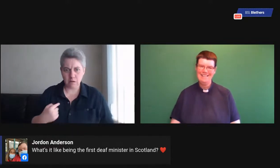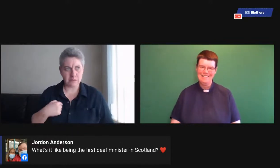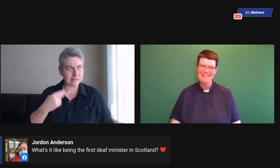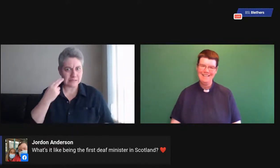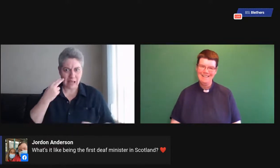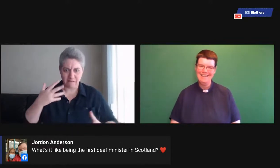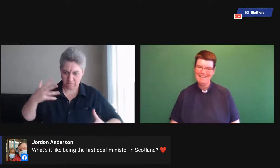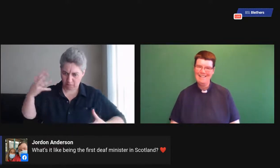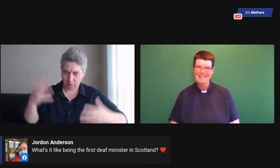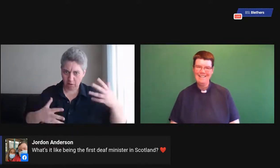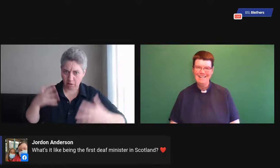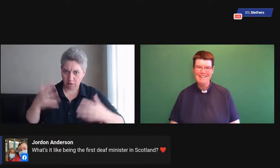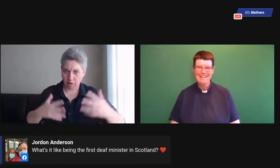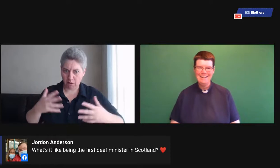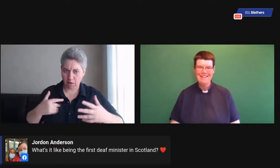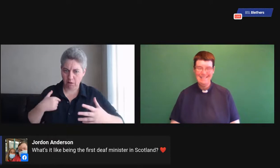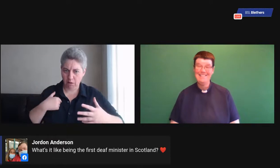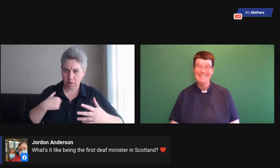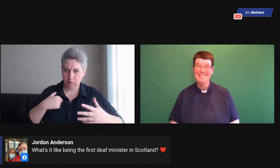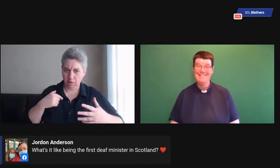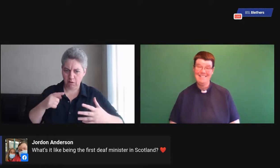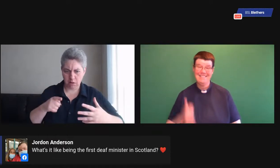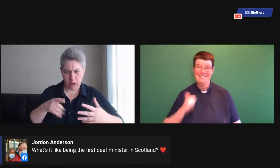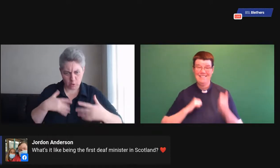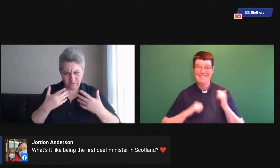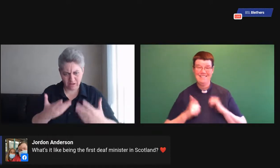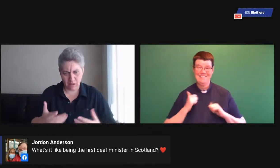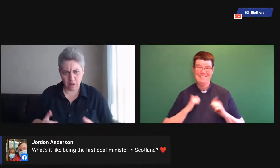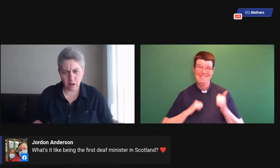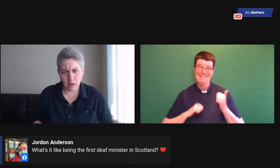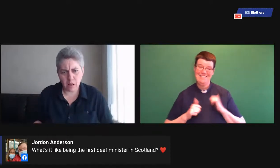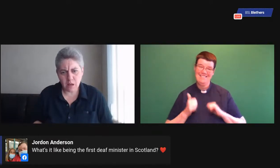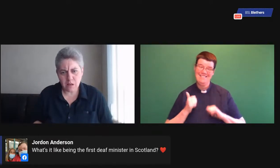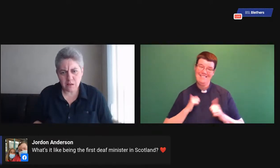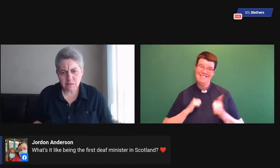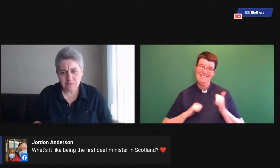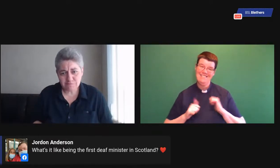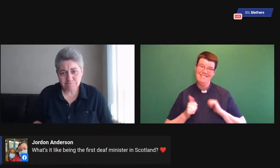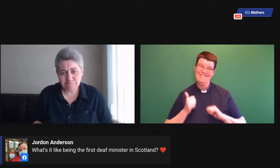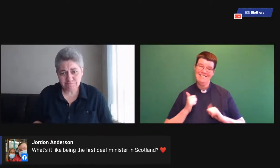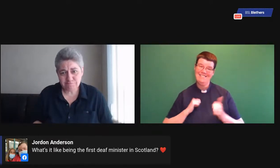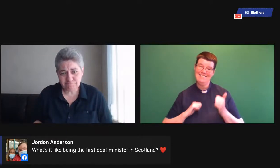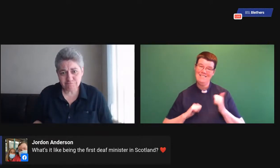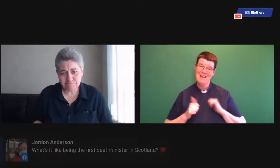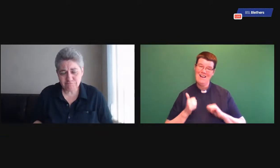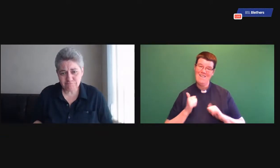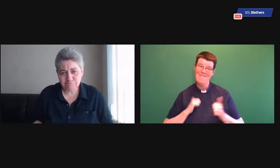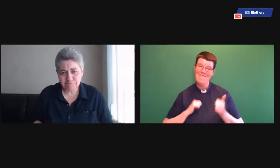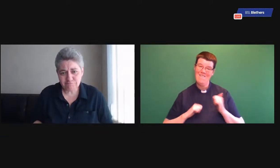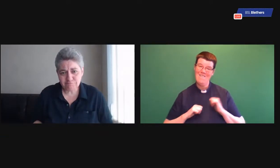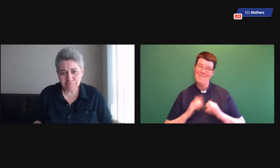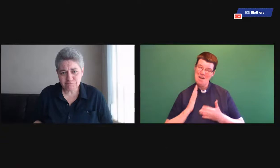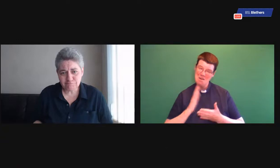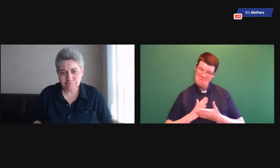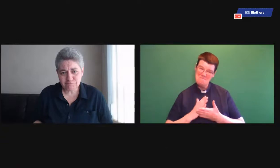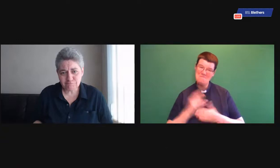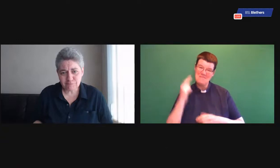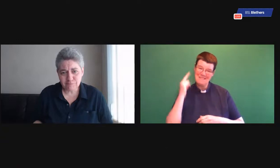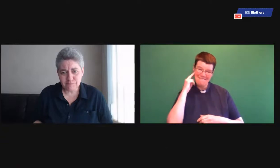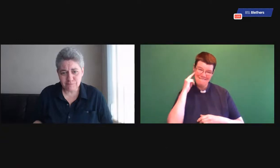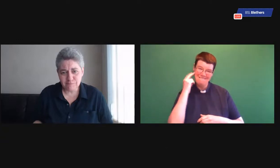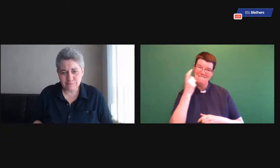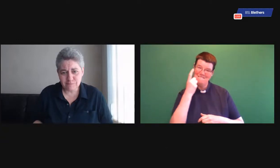there. Wow. So, how does that feel for you, Mary? Oh, pride. I'm so